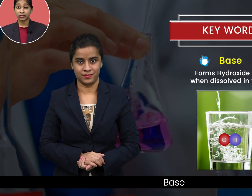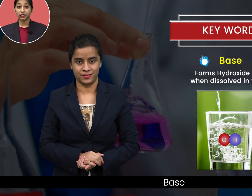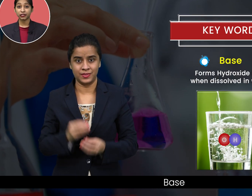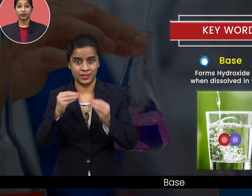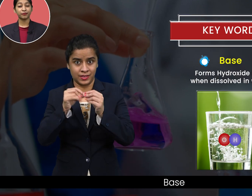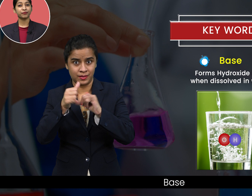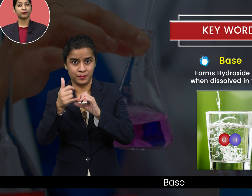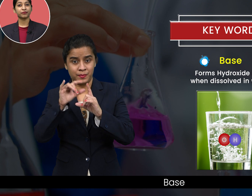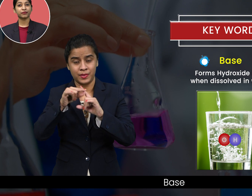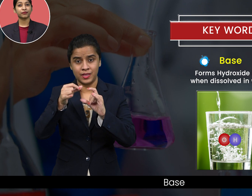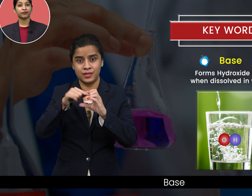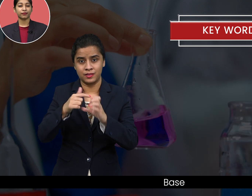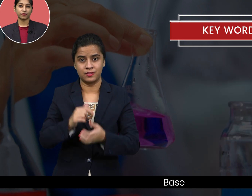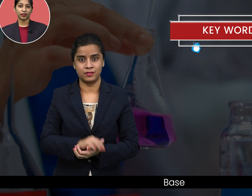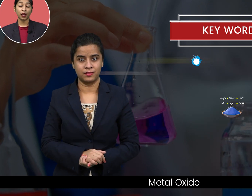base,